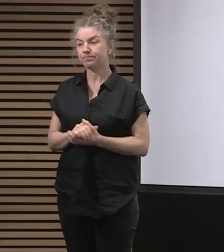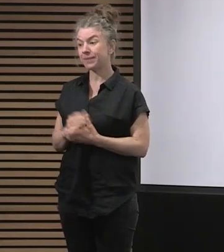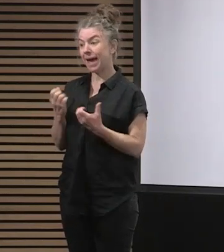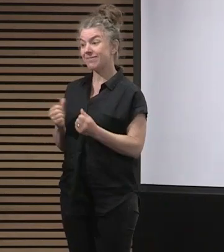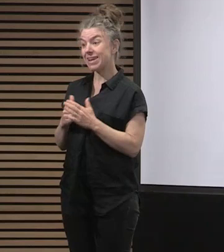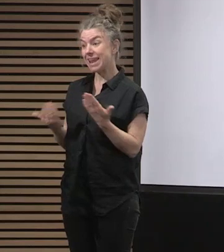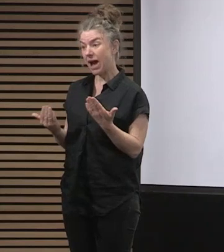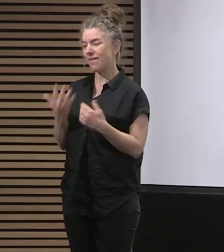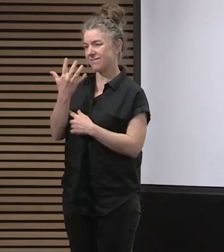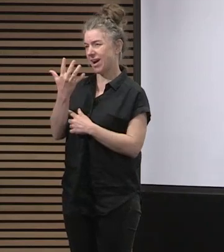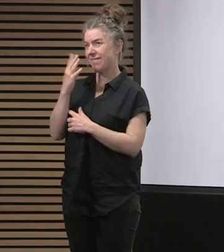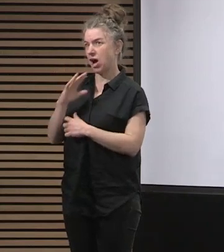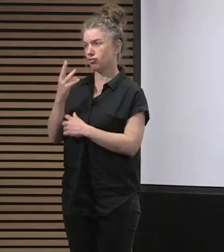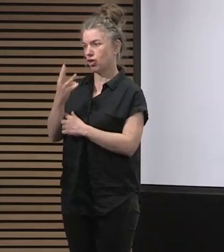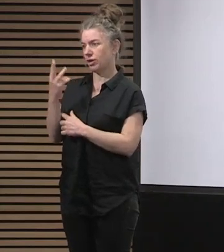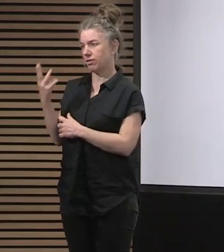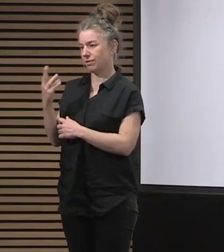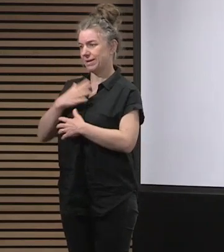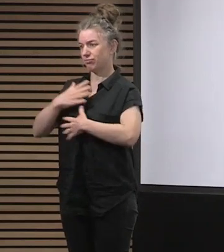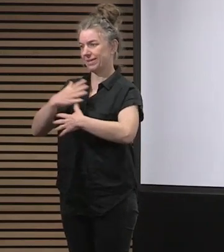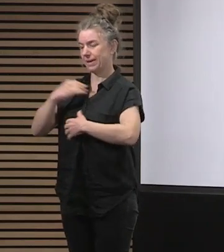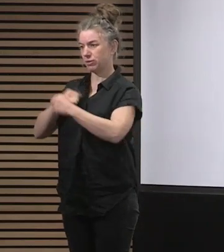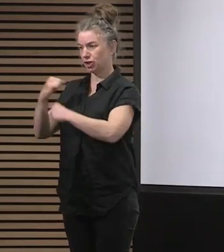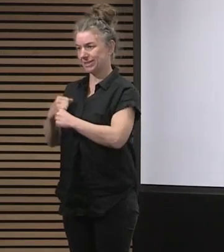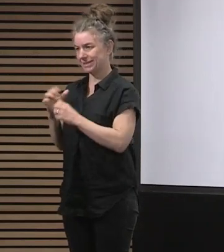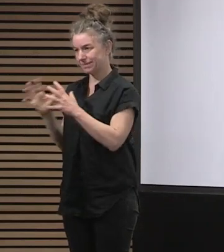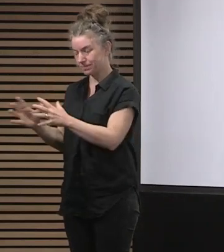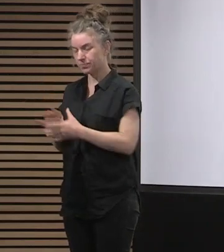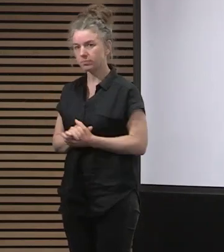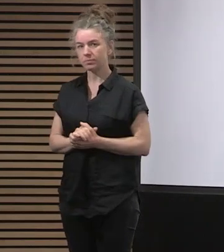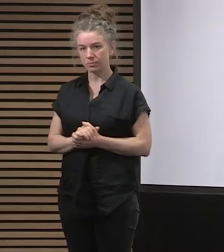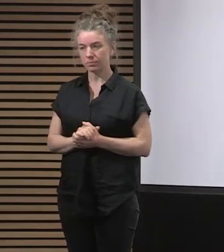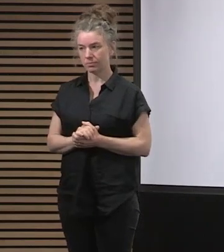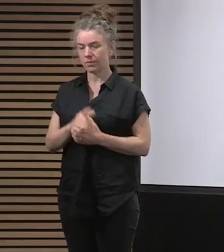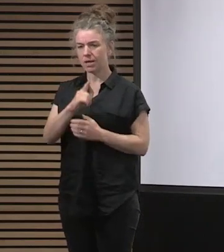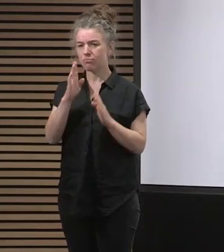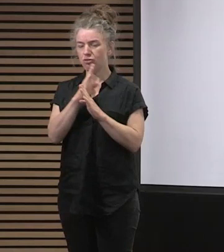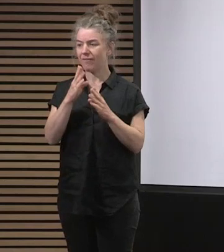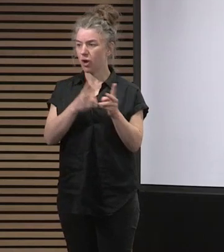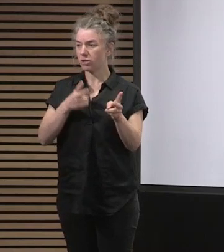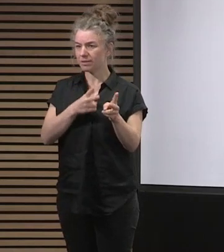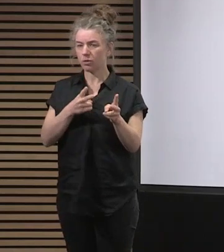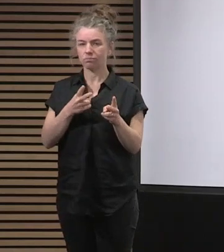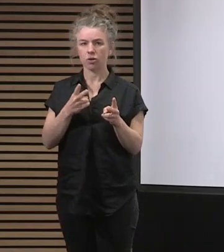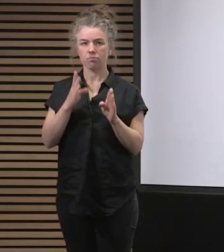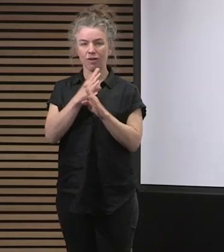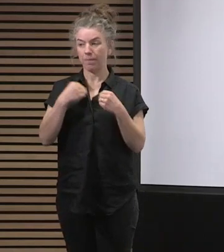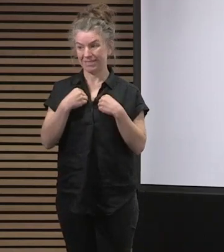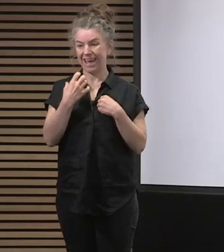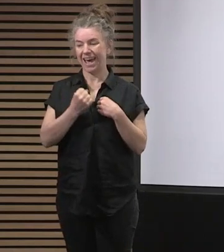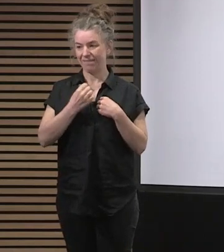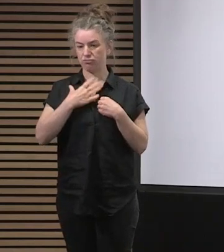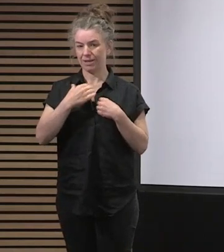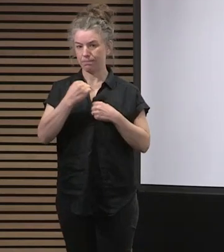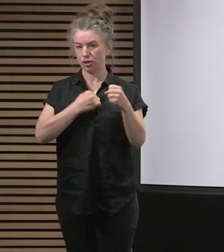we have at the moment. That's 533. There are also quite a number in the private sector that are available to be used